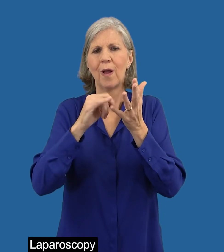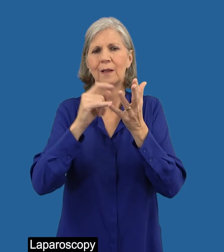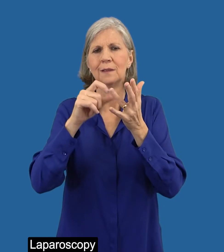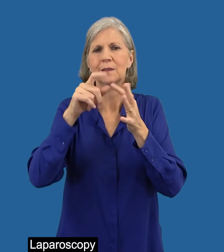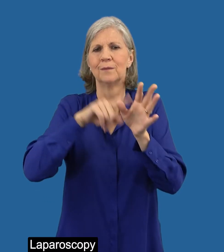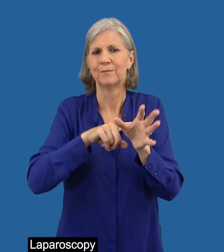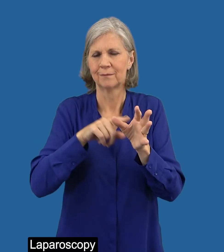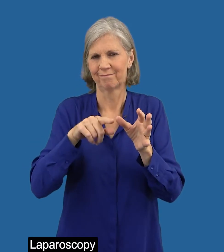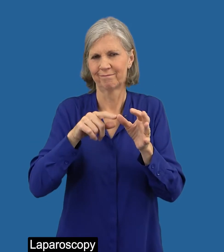Laparoscopy.